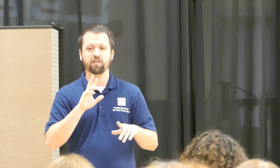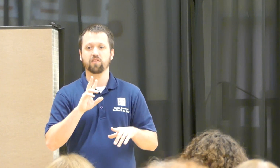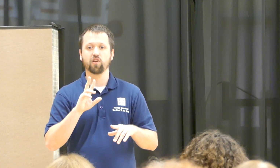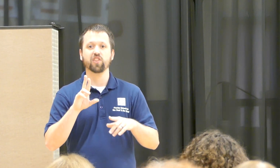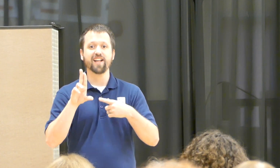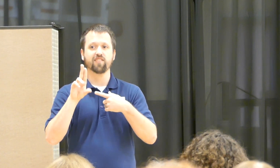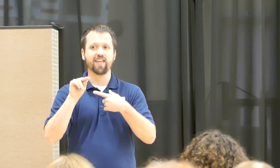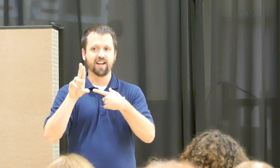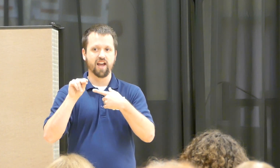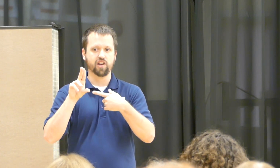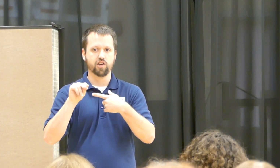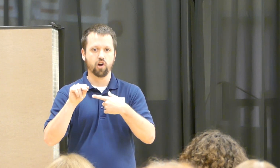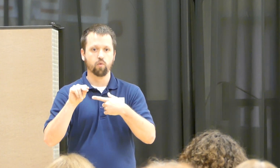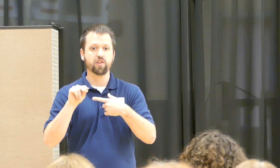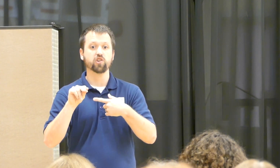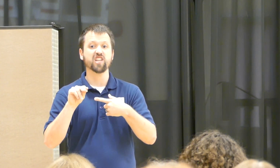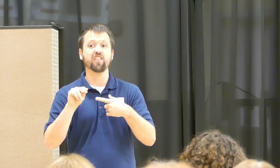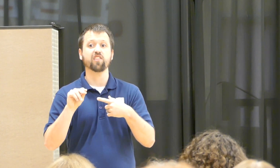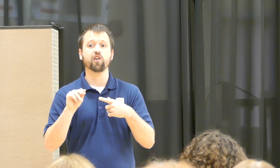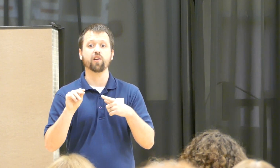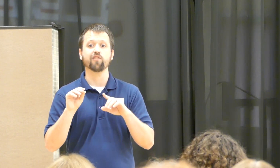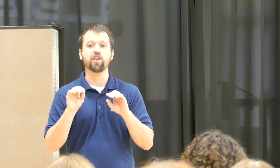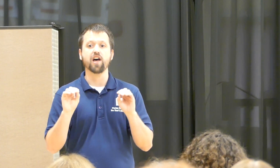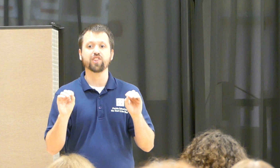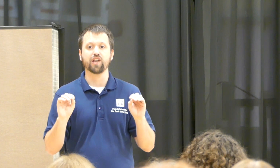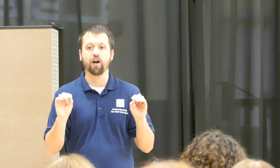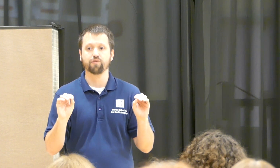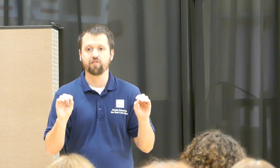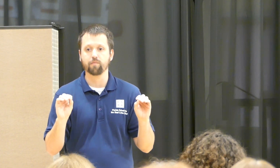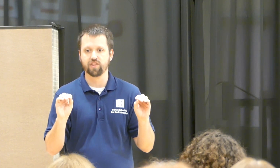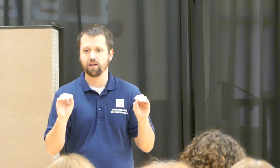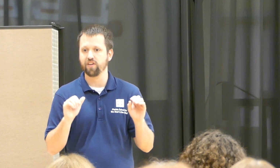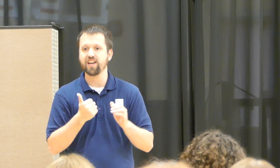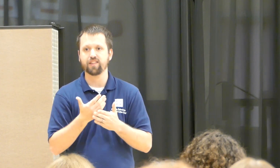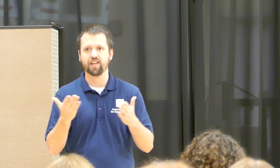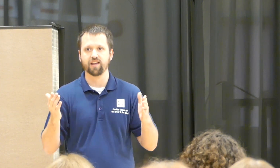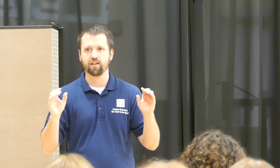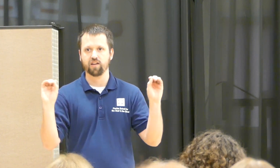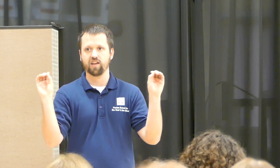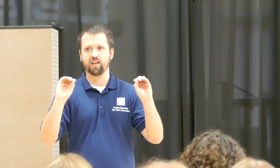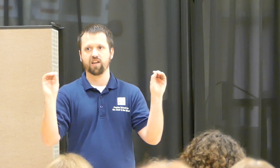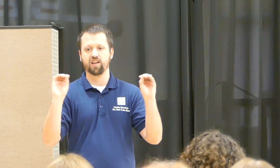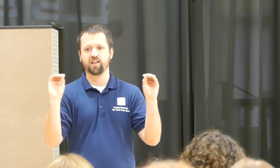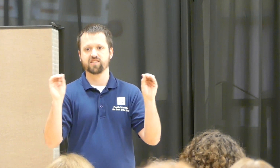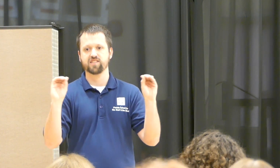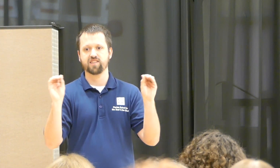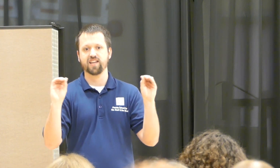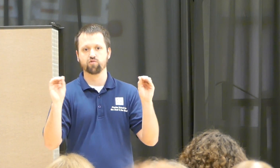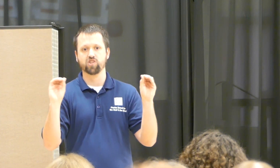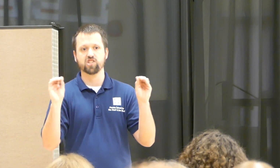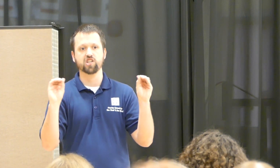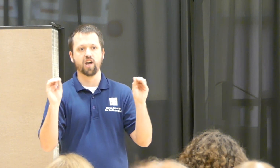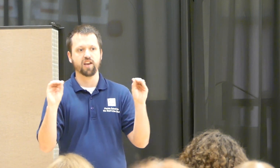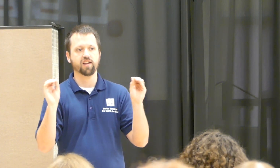So that's that kind of note. When you're saying that there is nothing of something, anything, this, which is none,